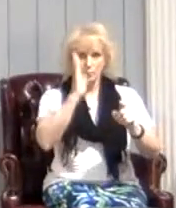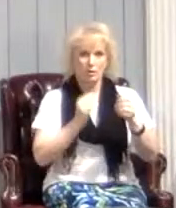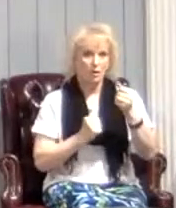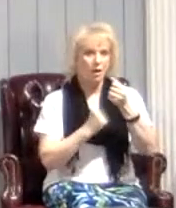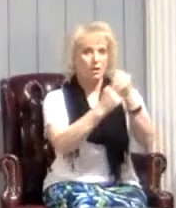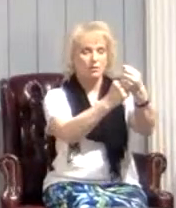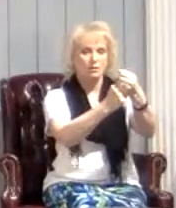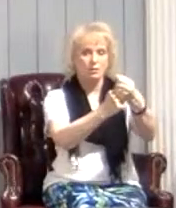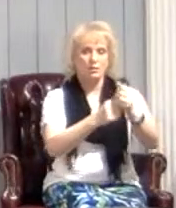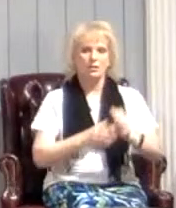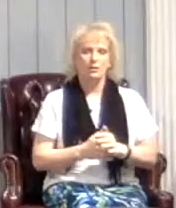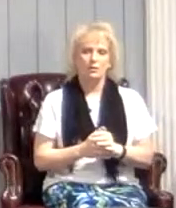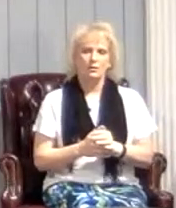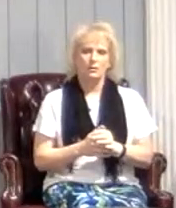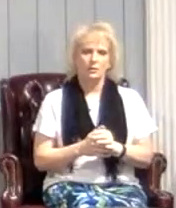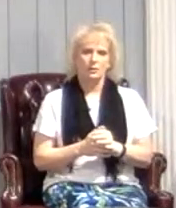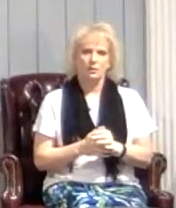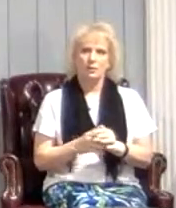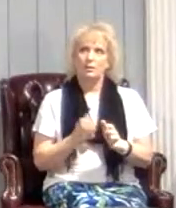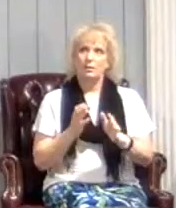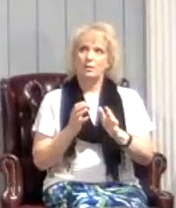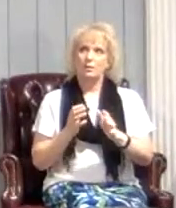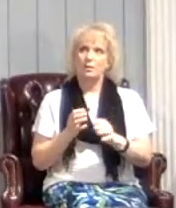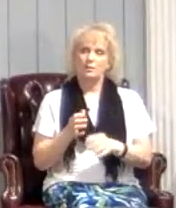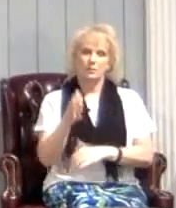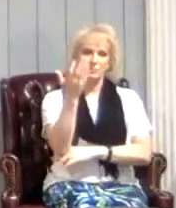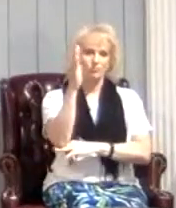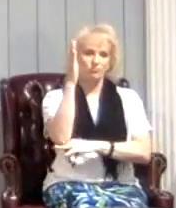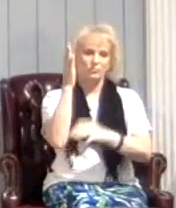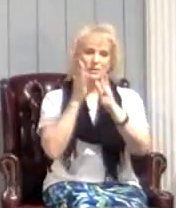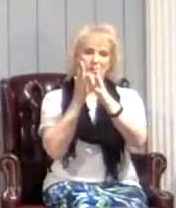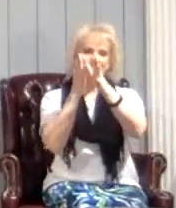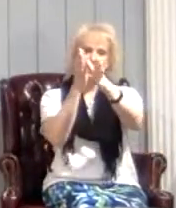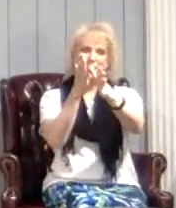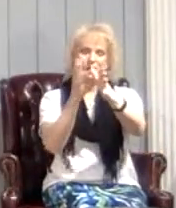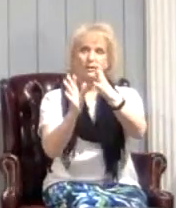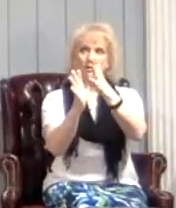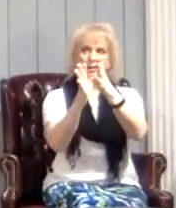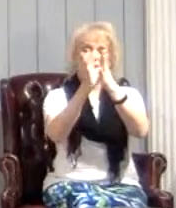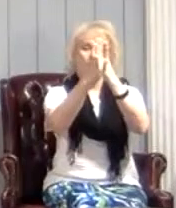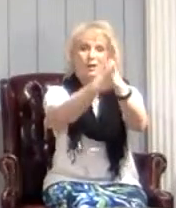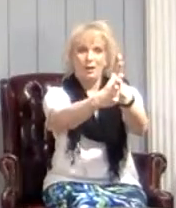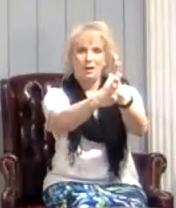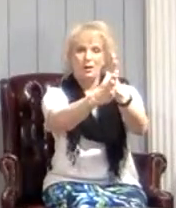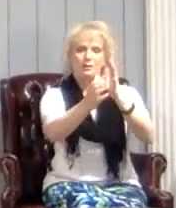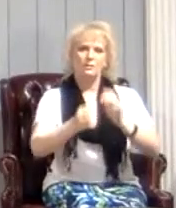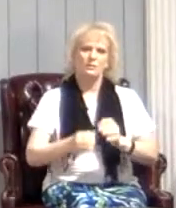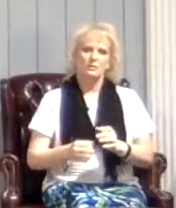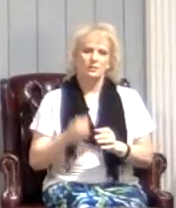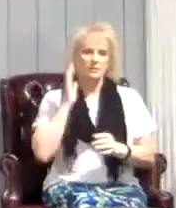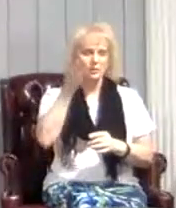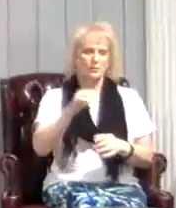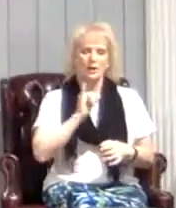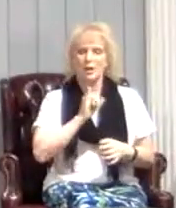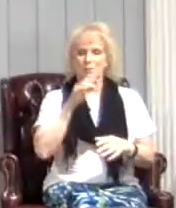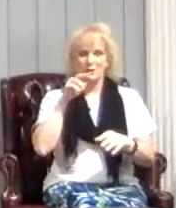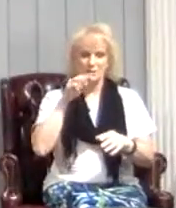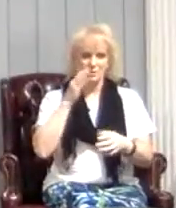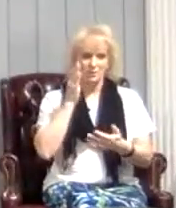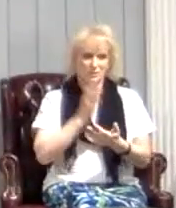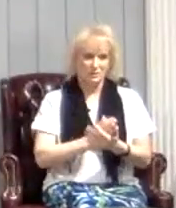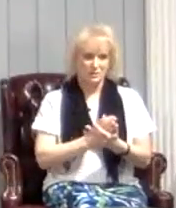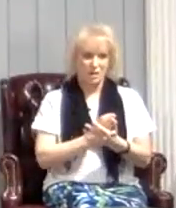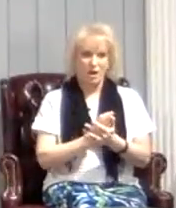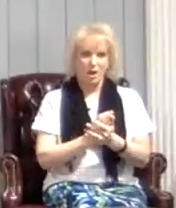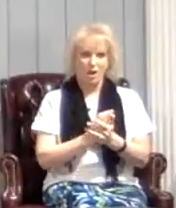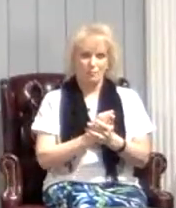I climb out on another limb. Now, someday I'm going to stop climbing out. Someday I'm going to stop climbing out on another limb. I think I'd like to be able to do that. In fact, I